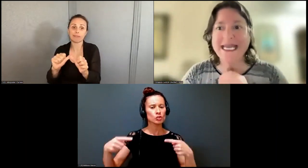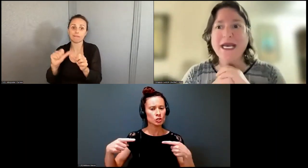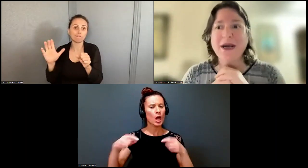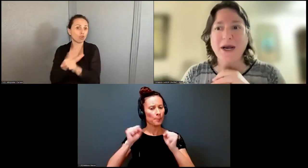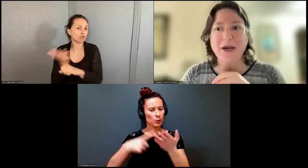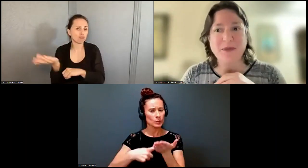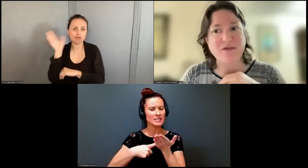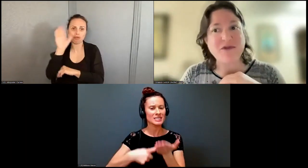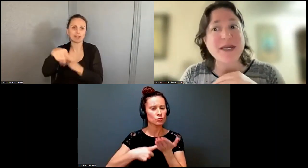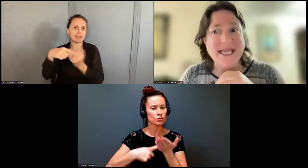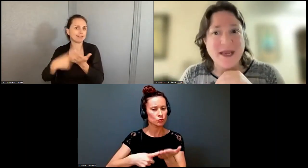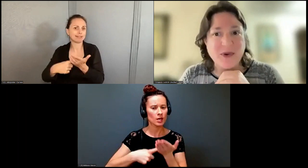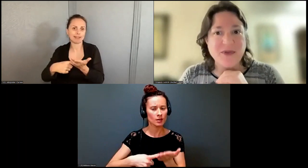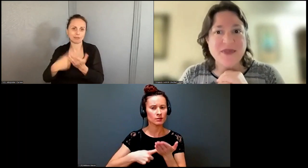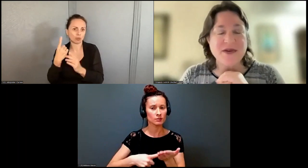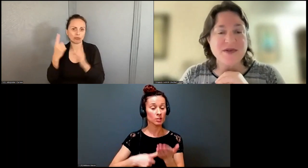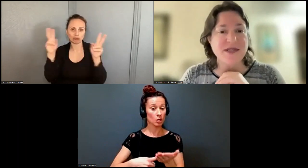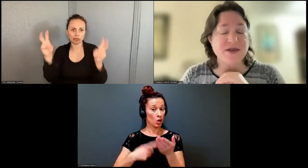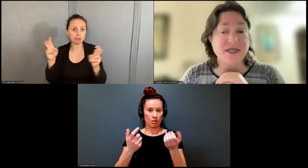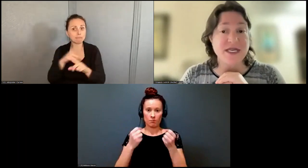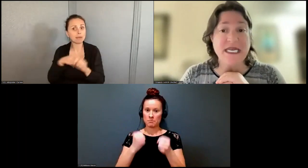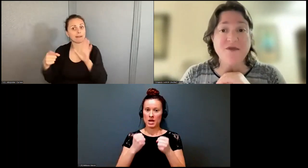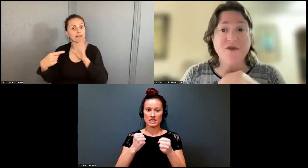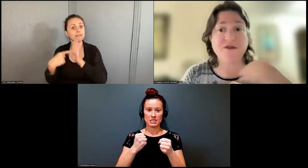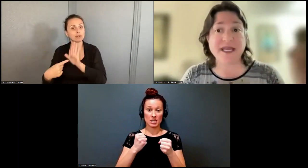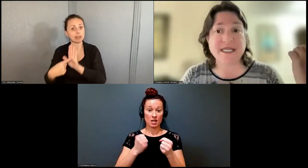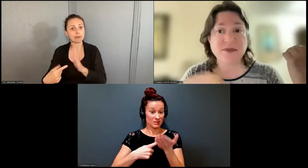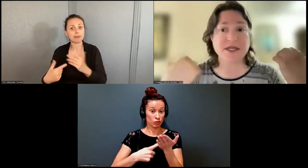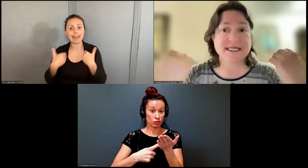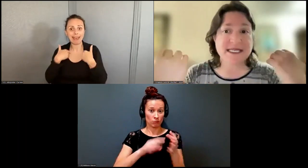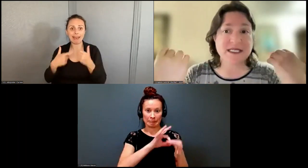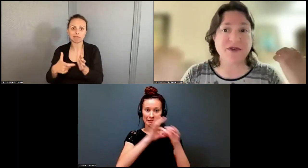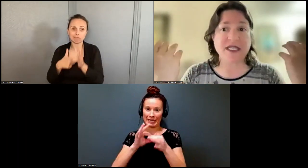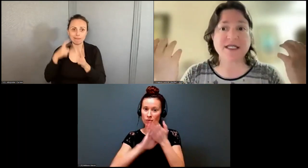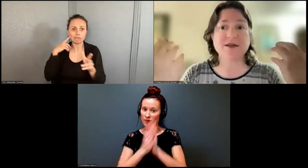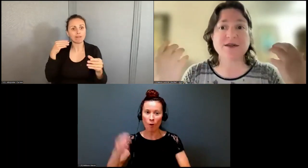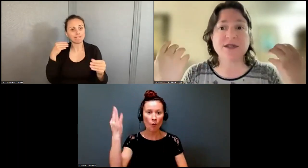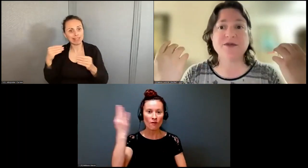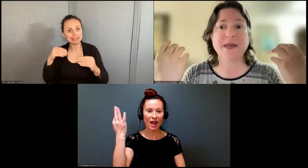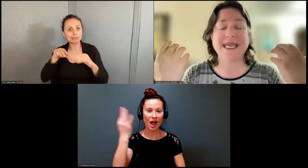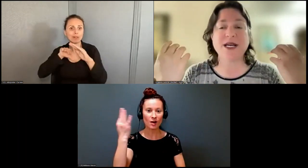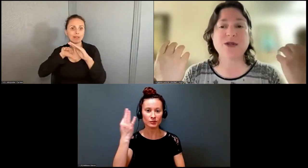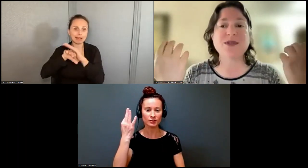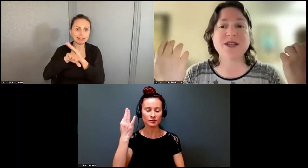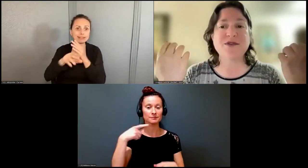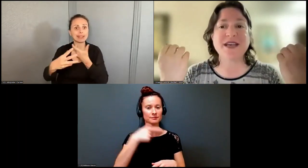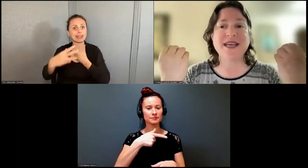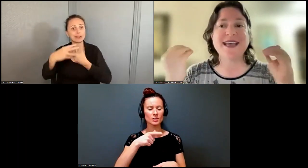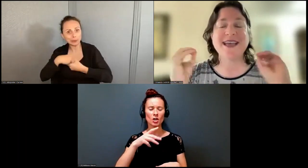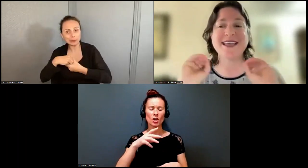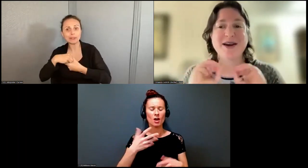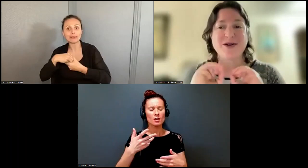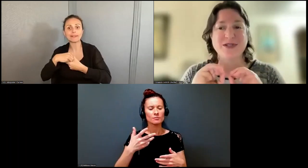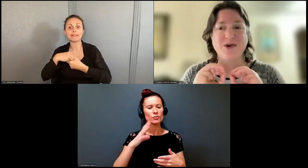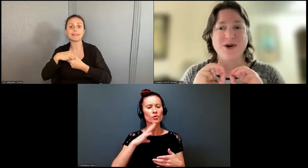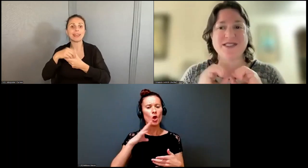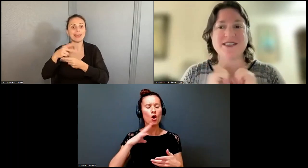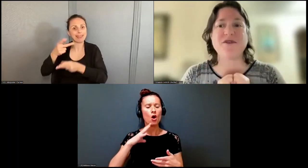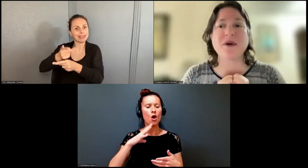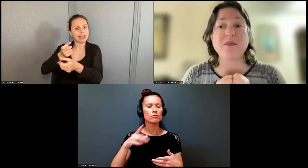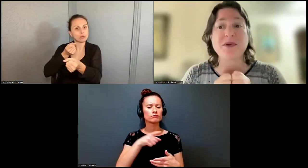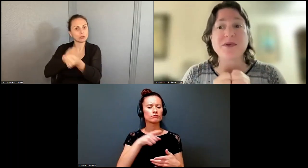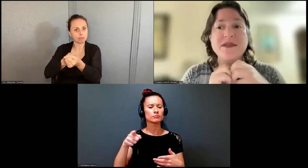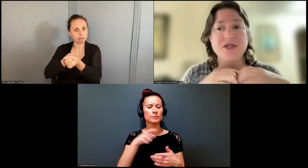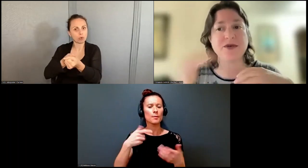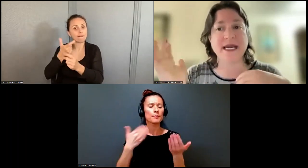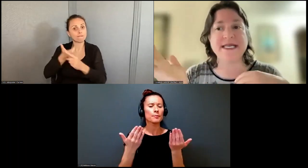own. But for example, there's a need for flexible, accessible, inclusive care supports